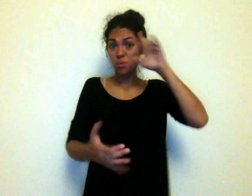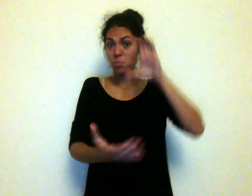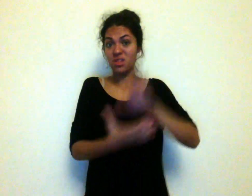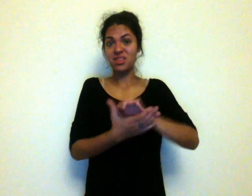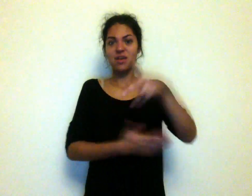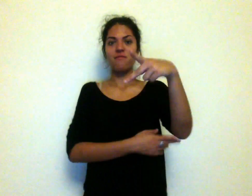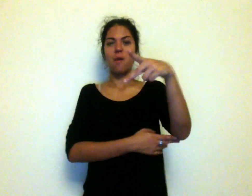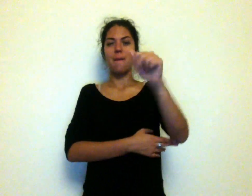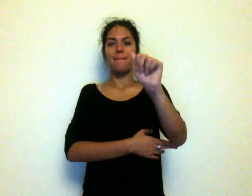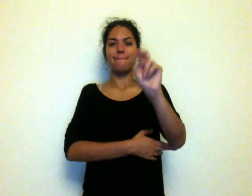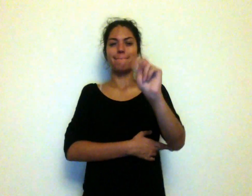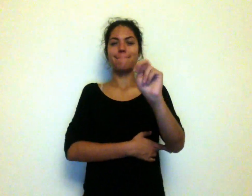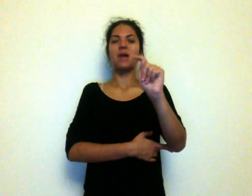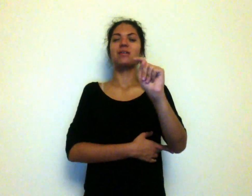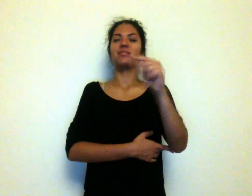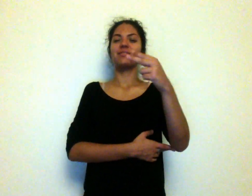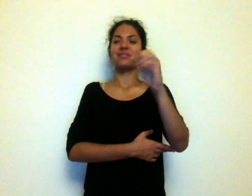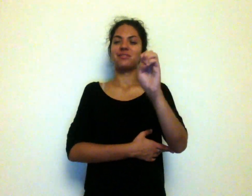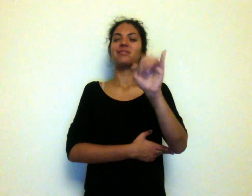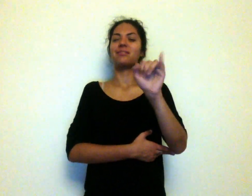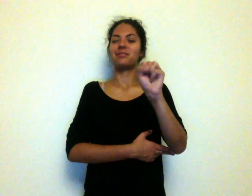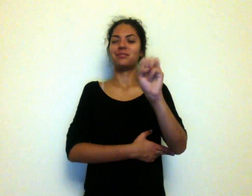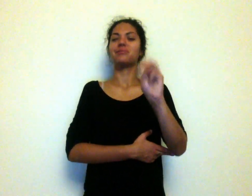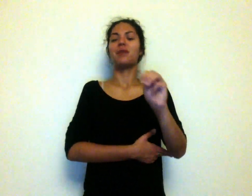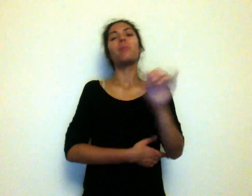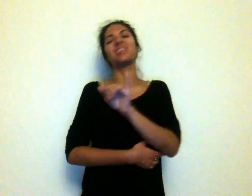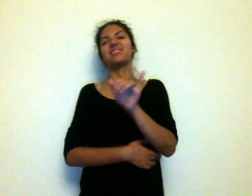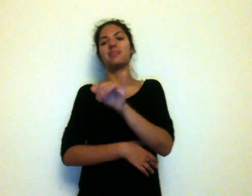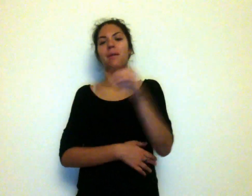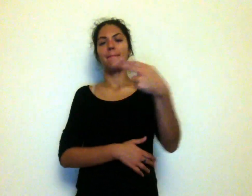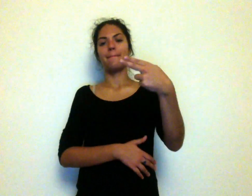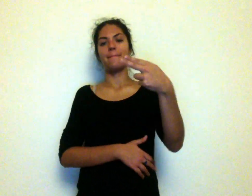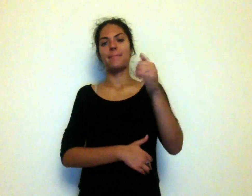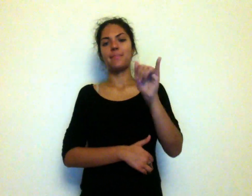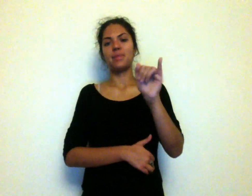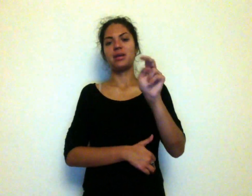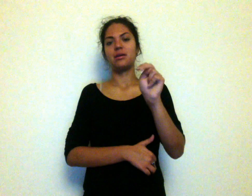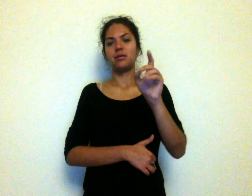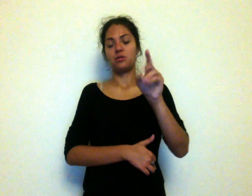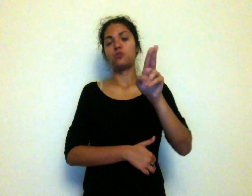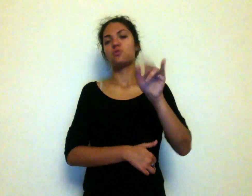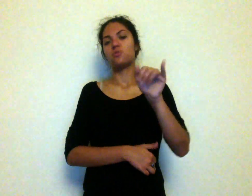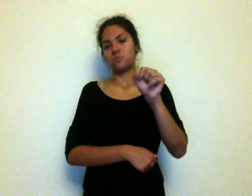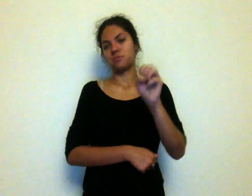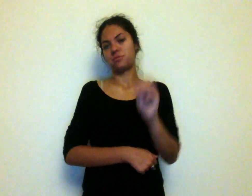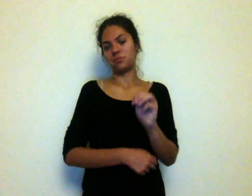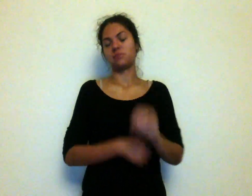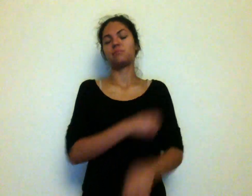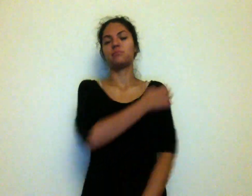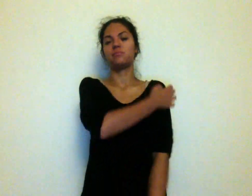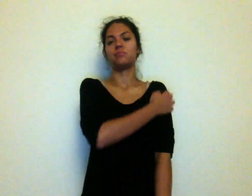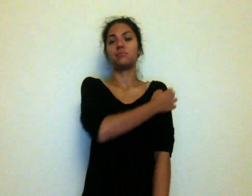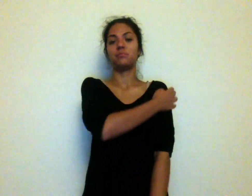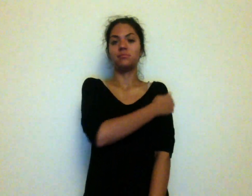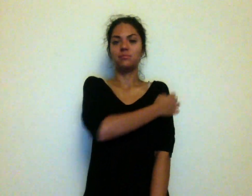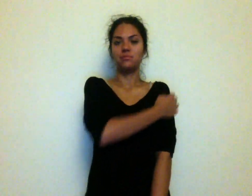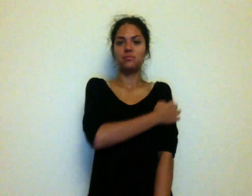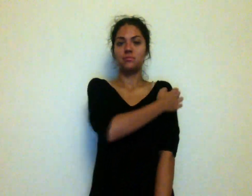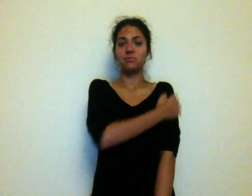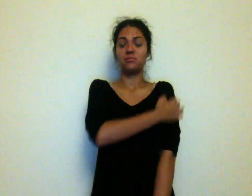book The Tao of Physics, pantheist. So what I'm saying to you is not some kind of nonsense that you and I think we're spending our time